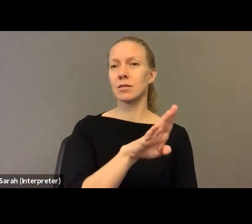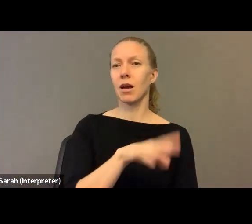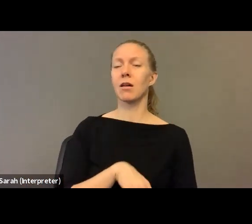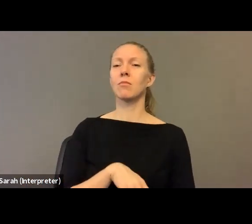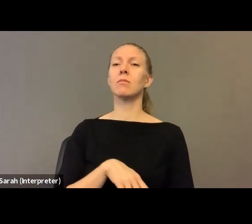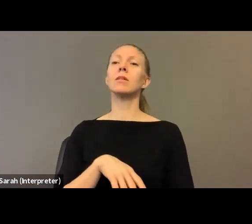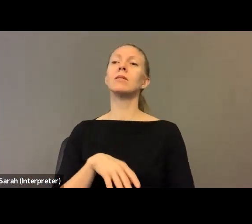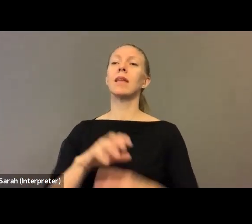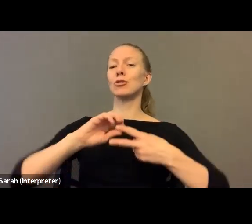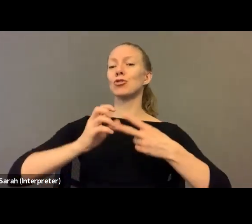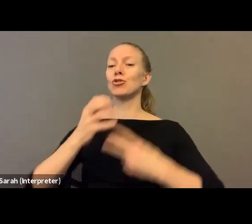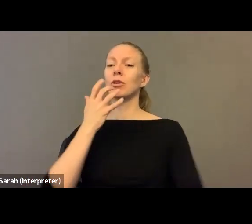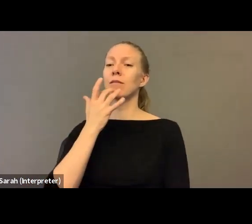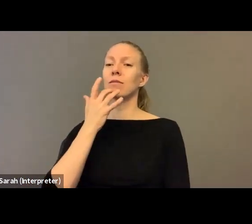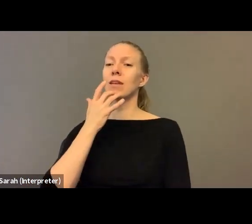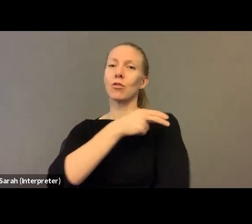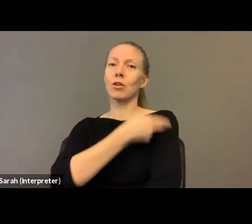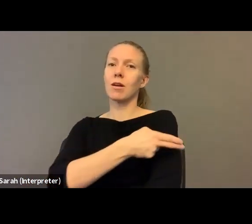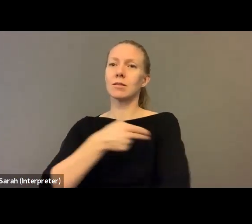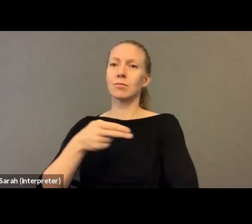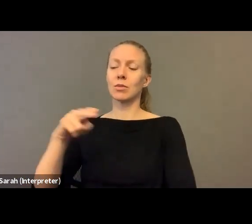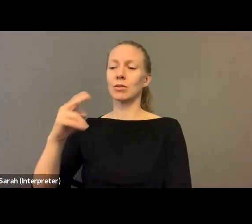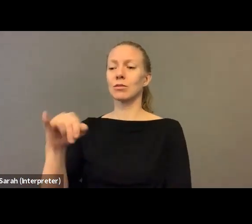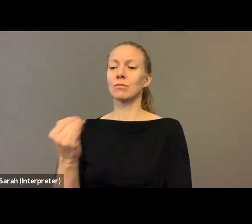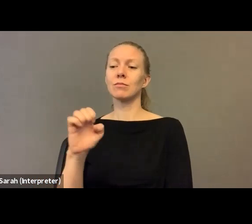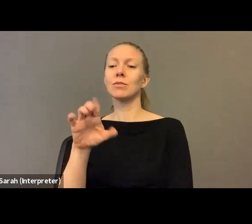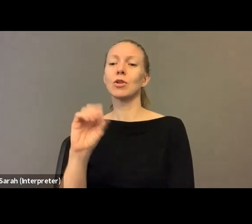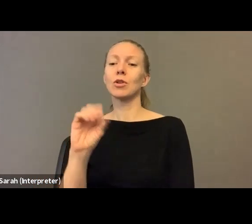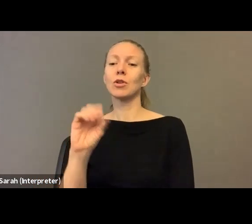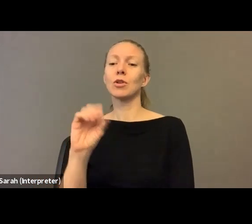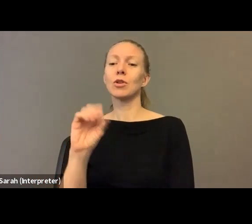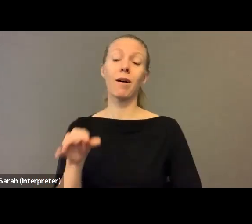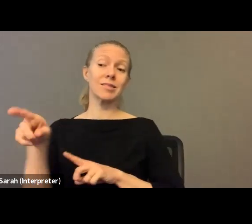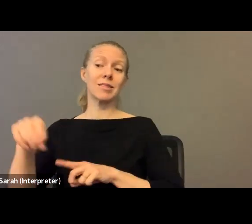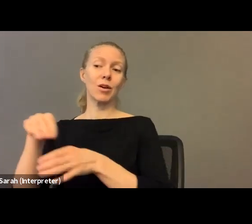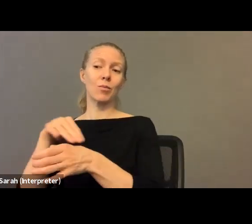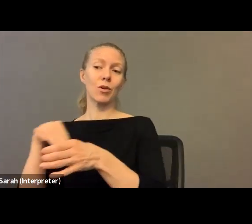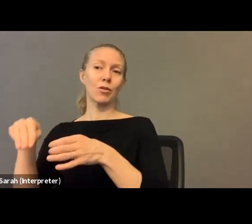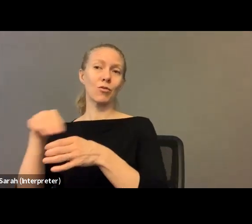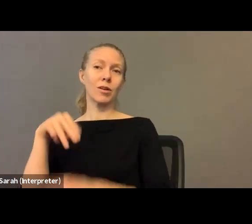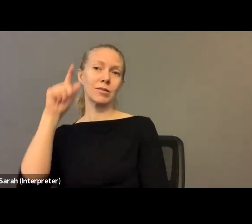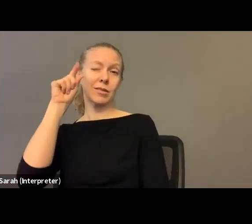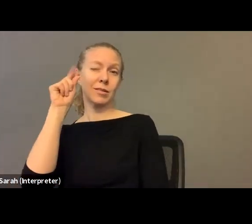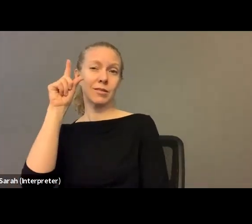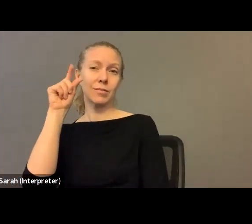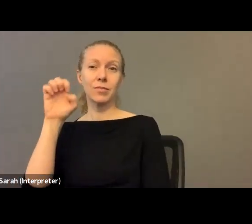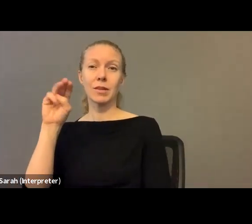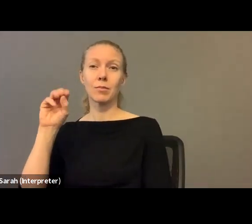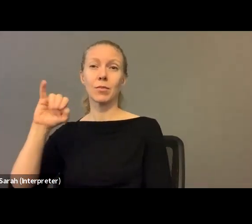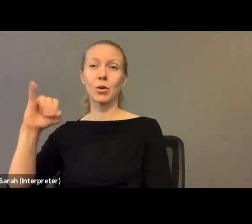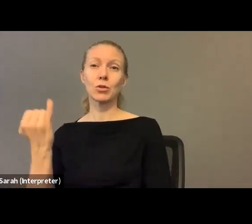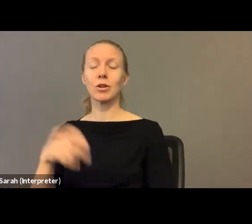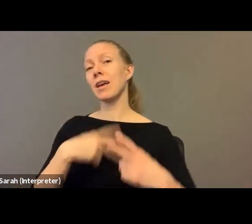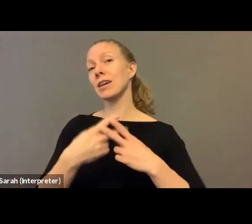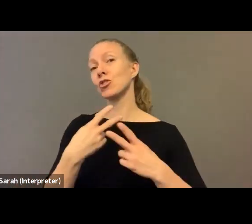the grill, unless they're margaritas, a winking emoji, hashtag fuck cancer, go